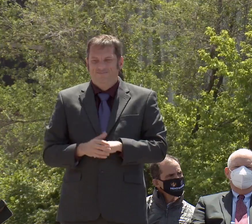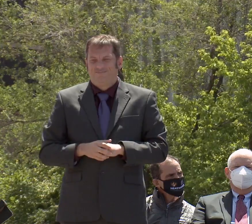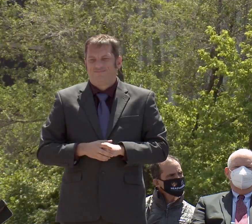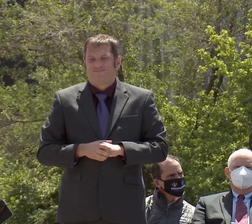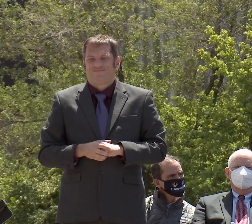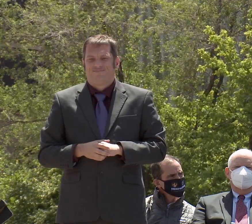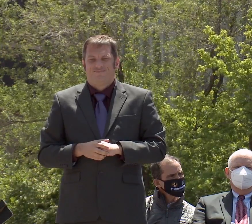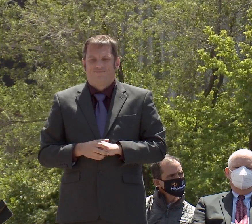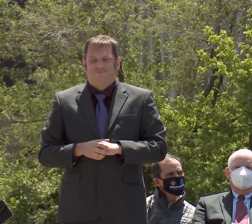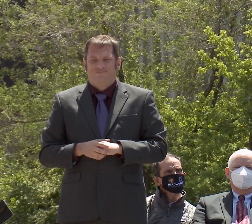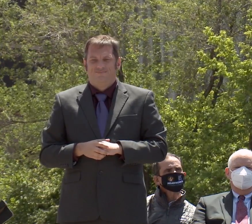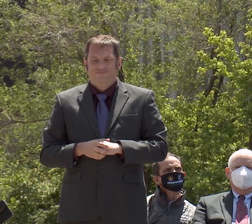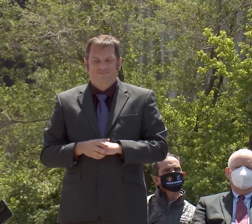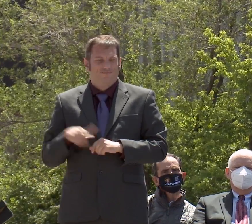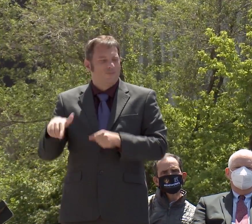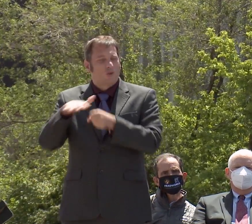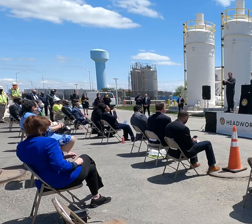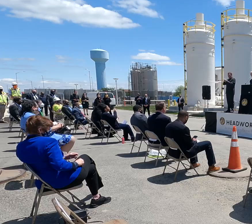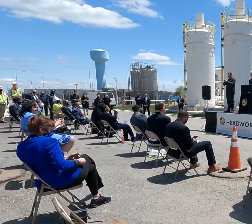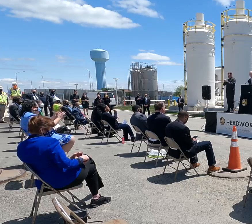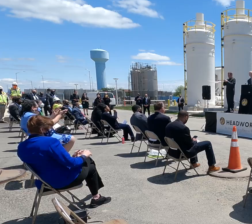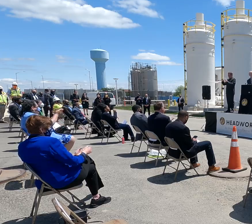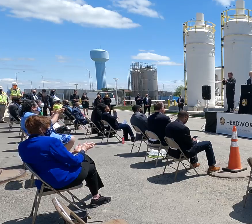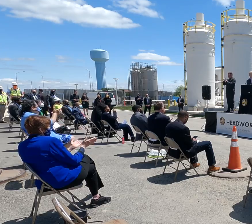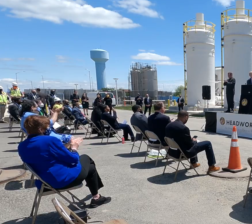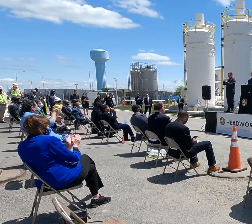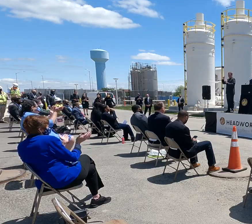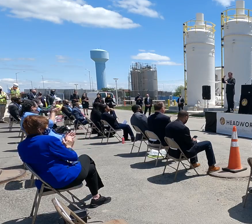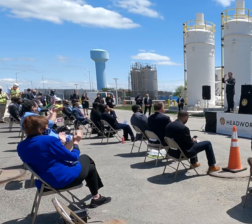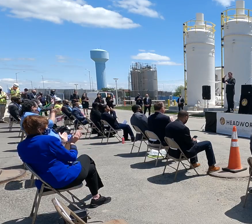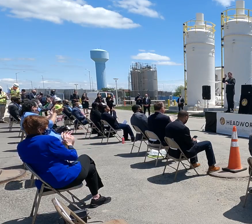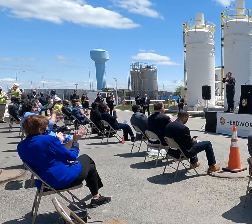our Lieutenant Governor Rutherford.